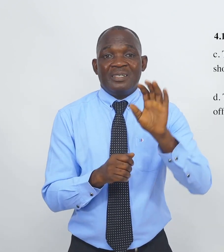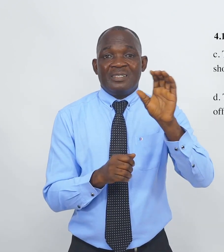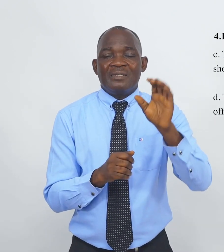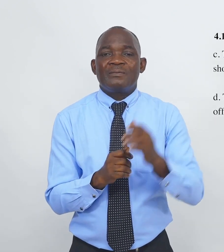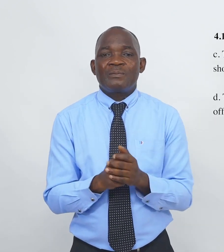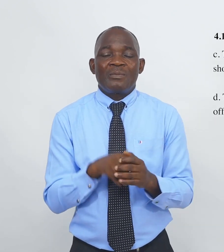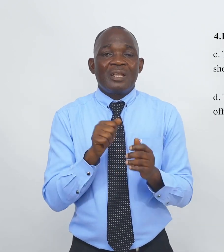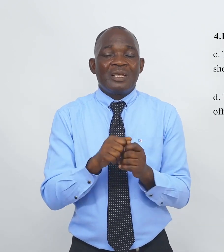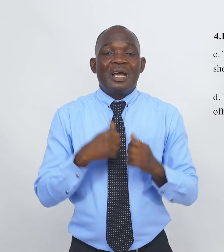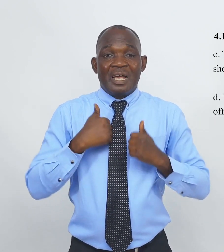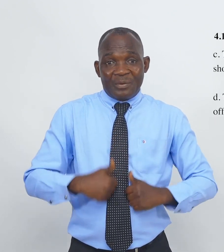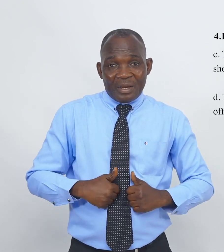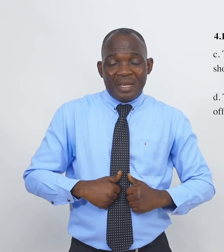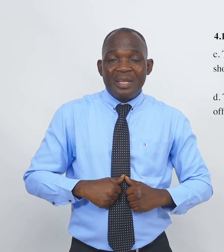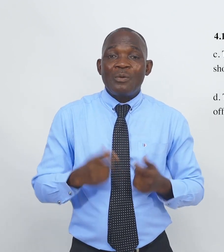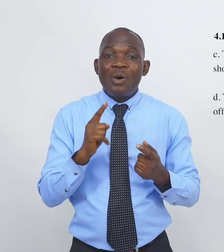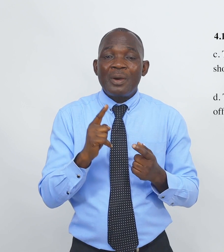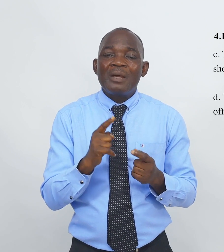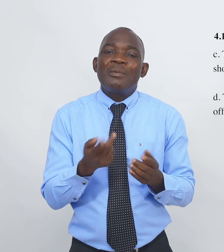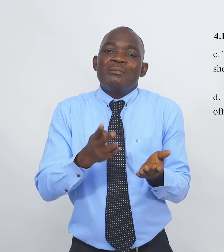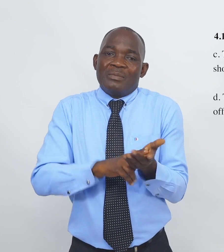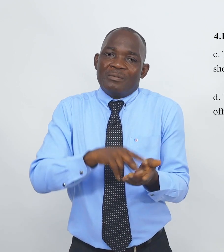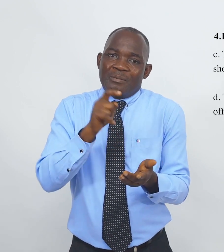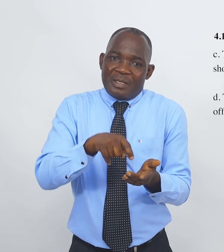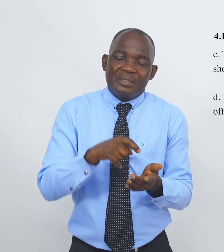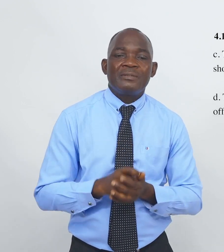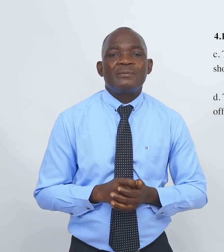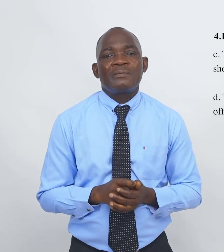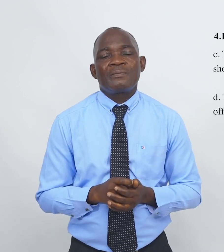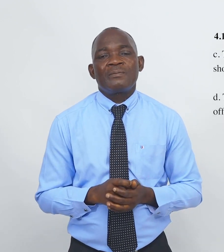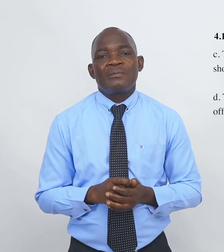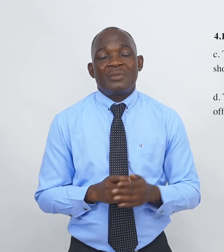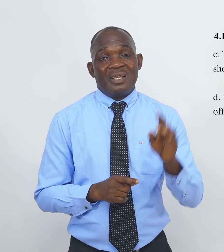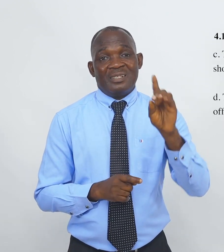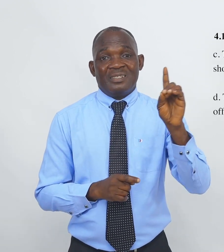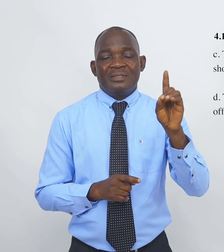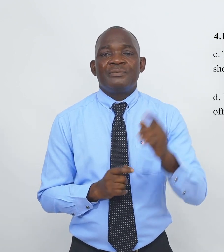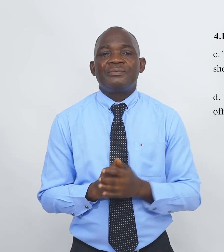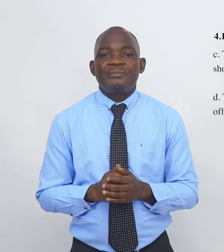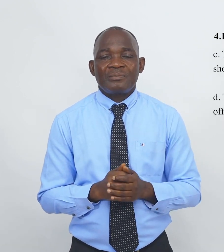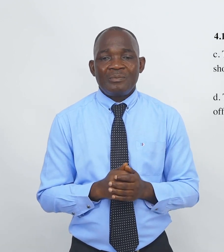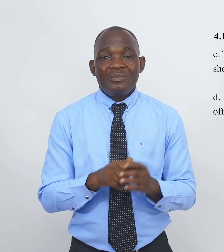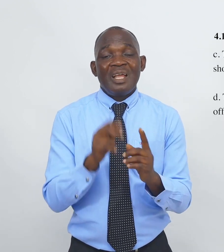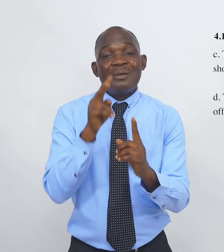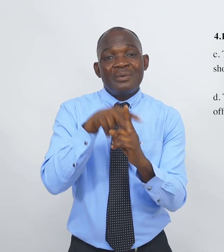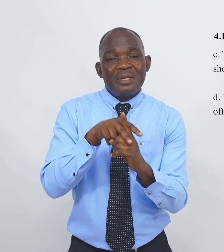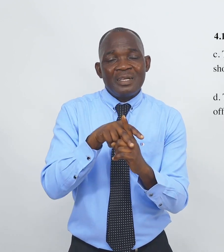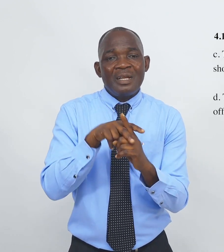C. The address to which a notice shall be sent should be indicated. D. The application can then